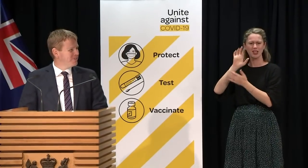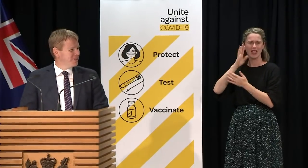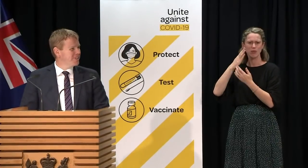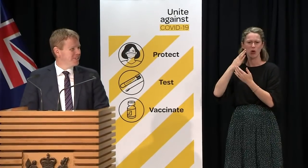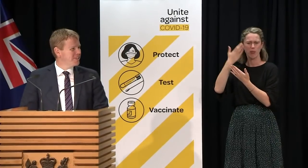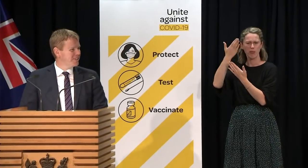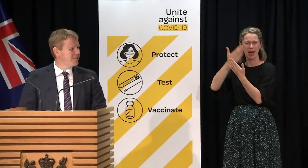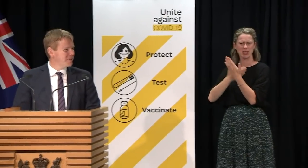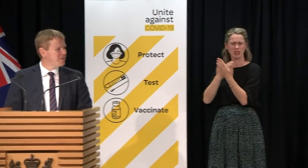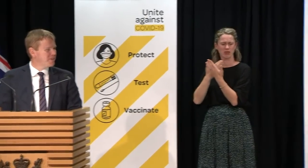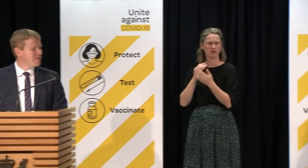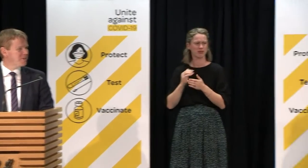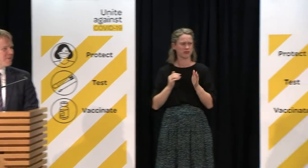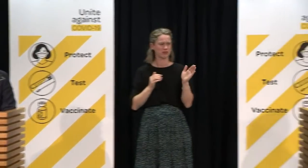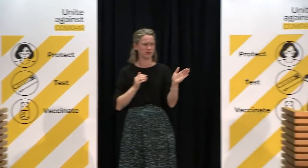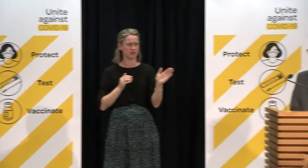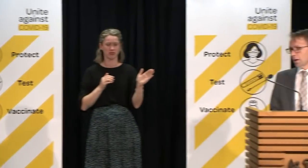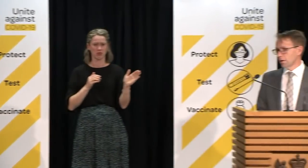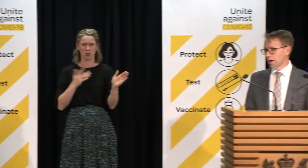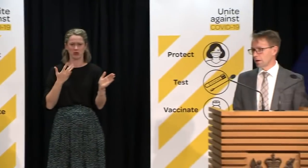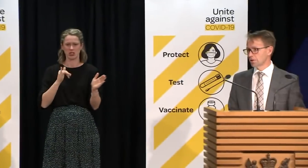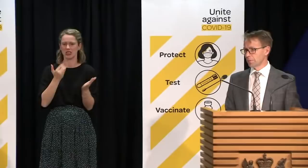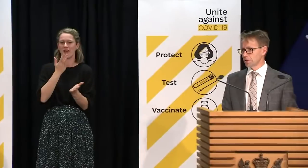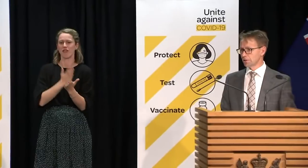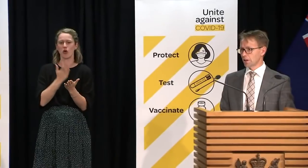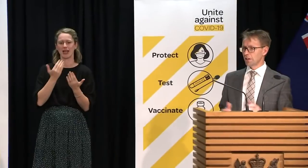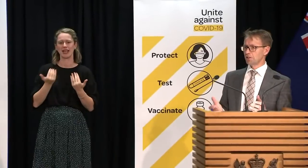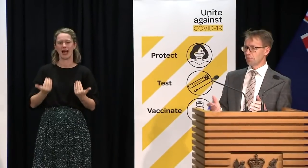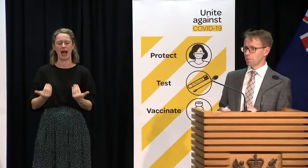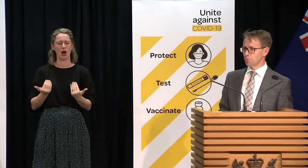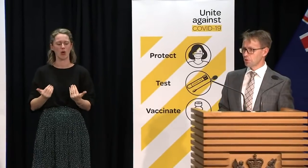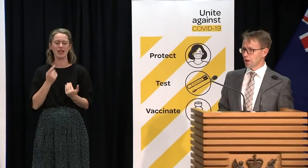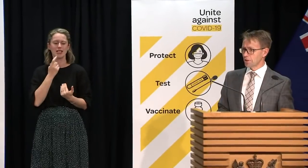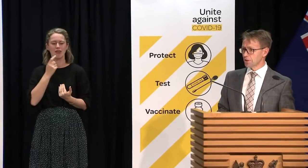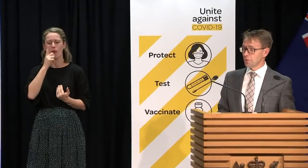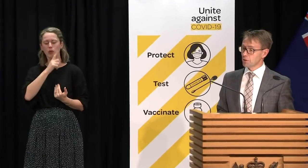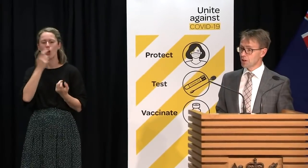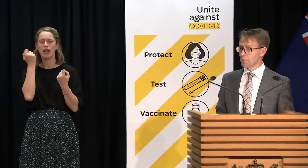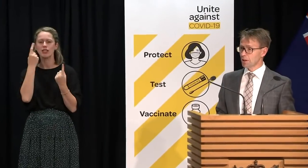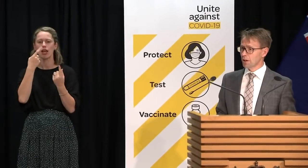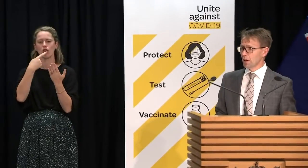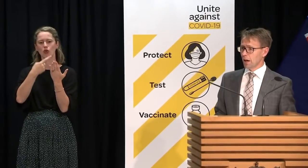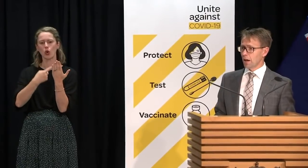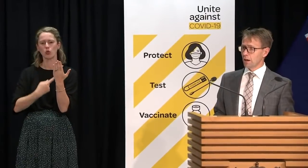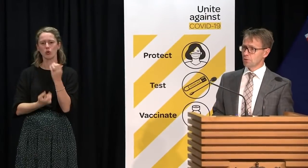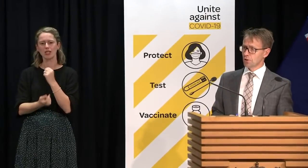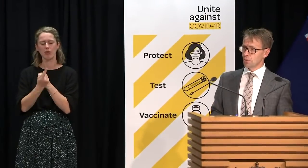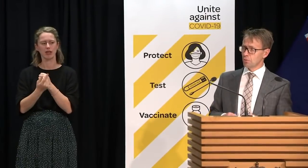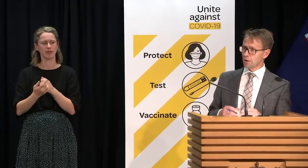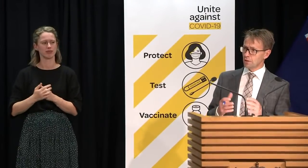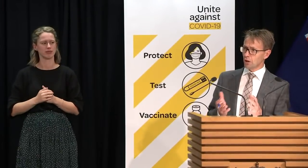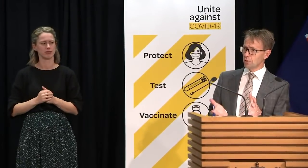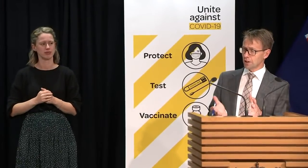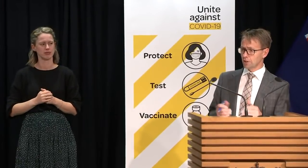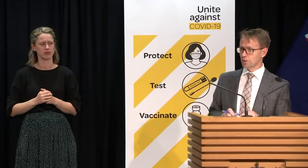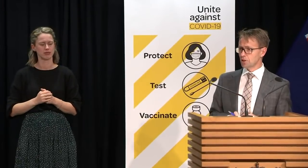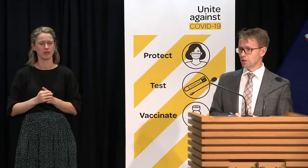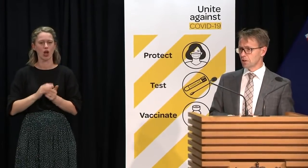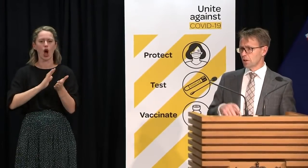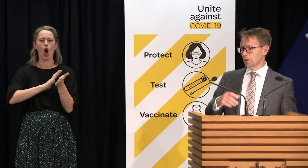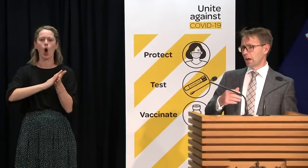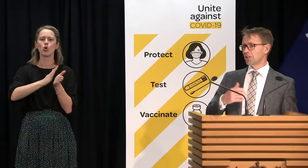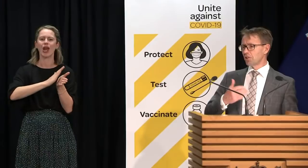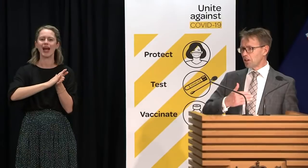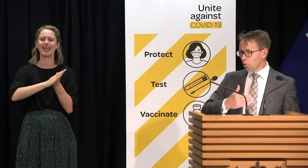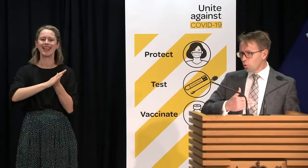General. Just really confirming it now to make it easy for people to understand what's happening. So that Hauraki